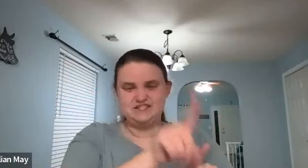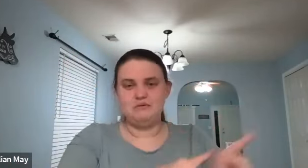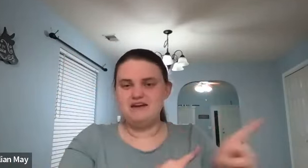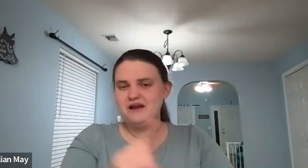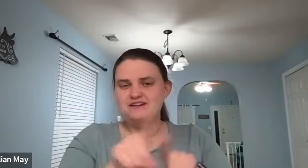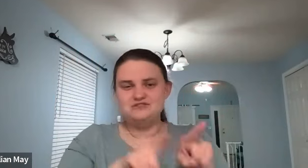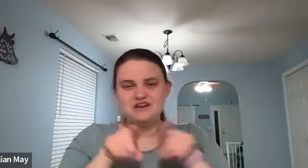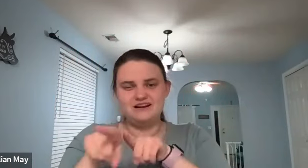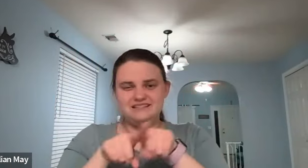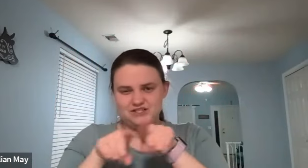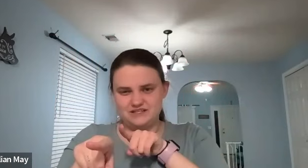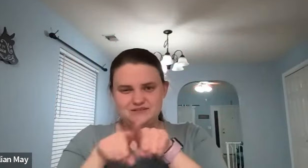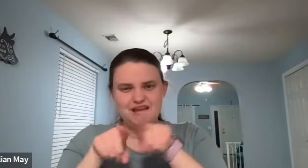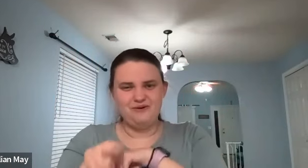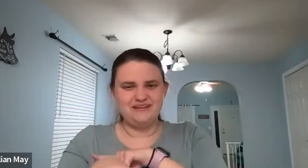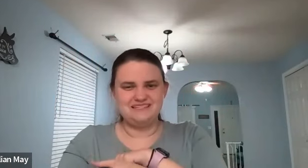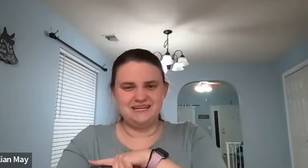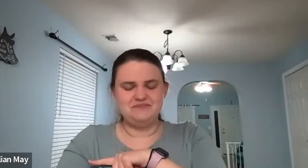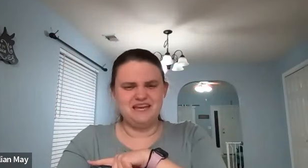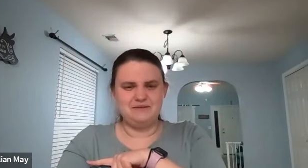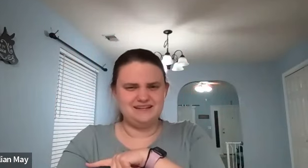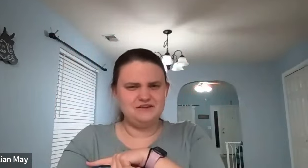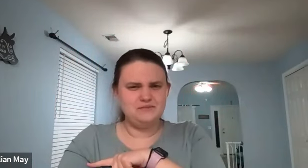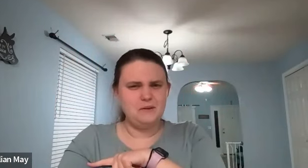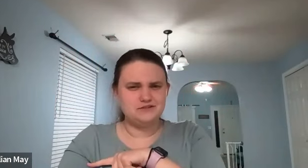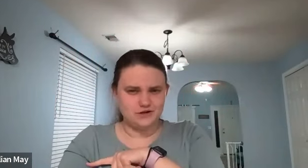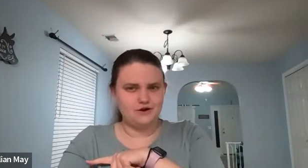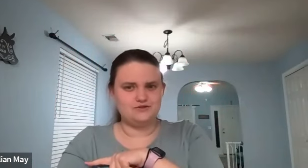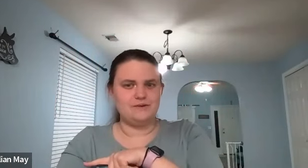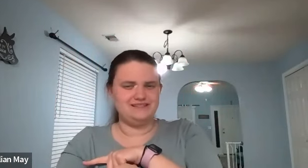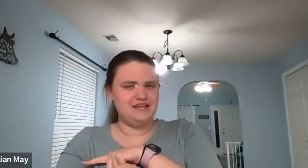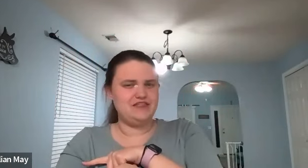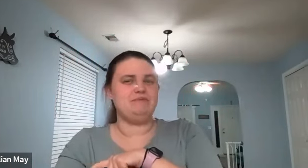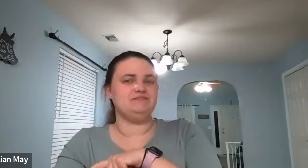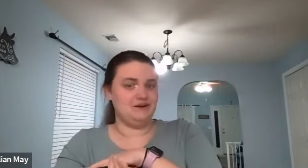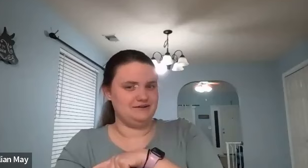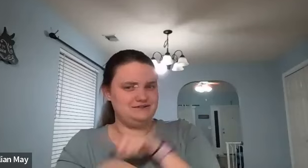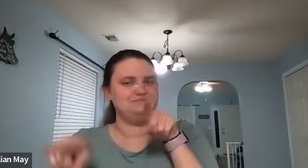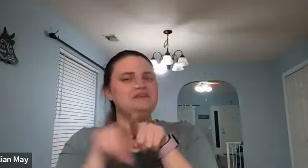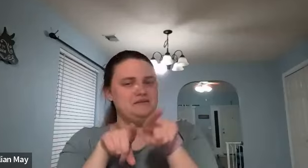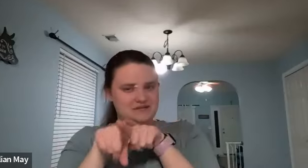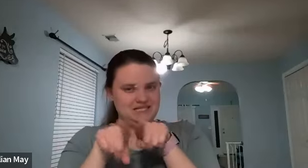So whenever I do socks, it stresses me out because I keep thinking, am I telling them about stars or am I telling them about socks? But